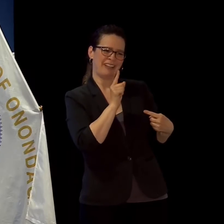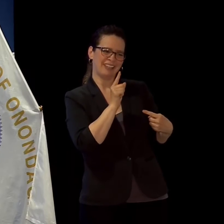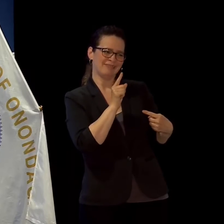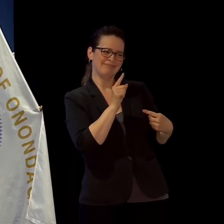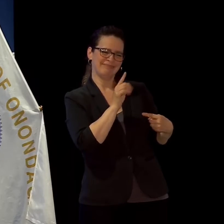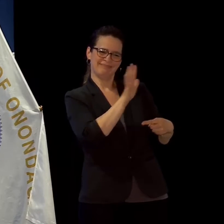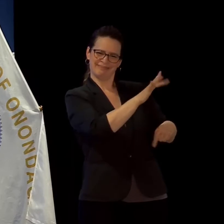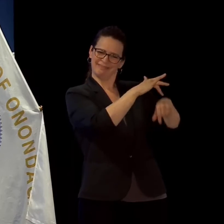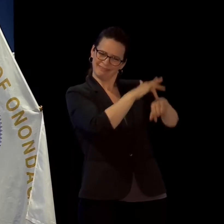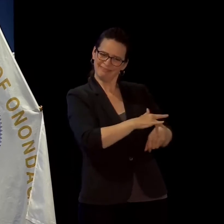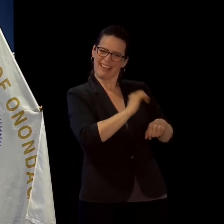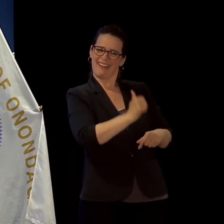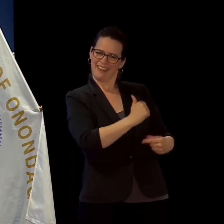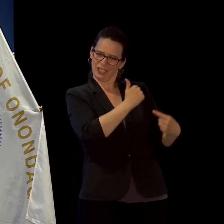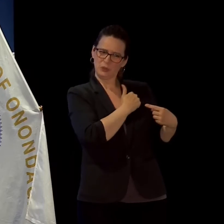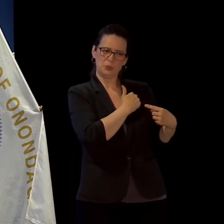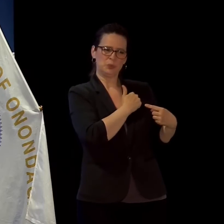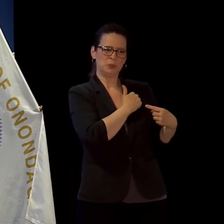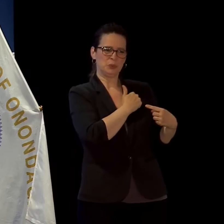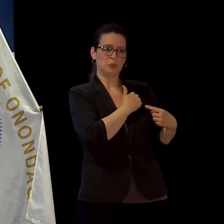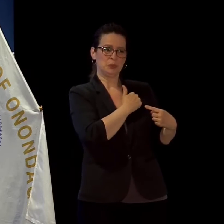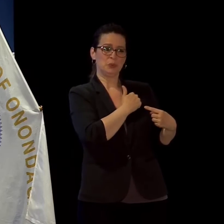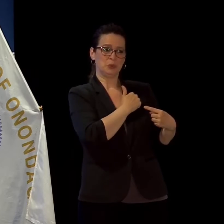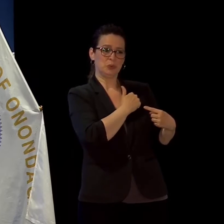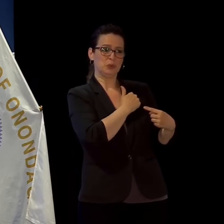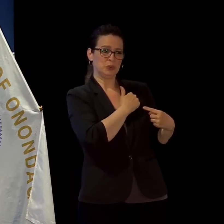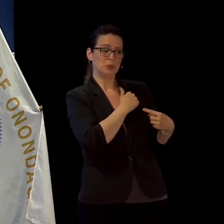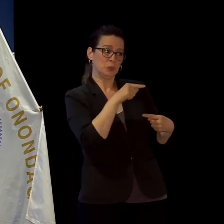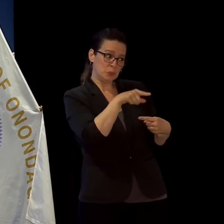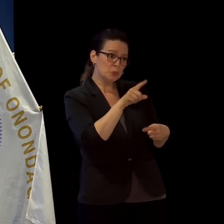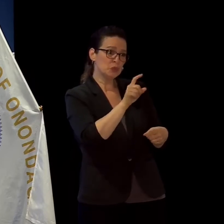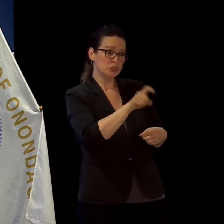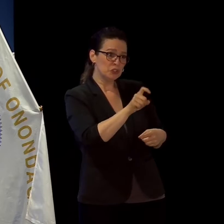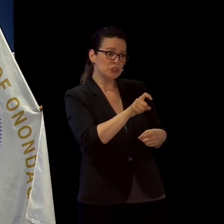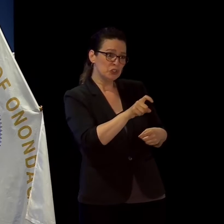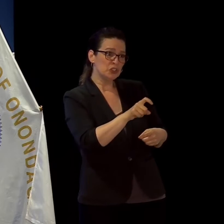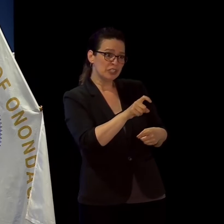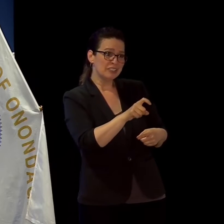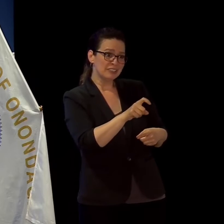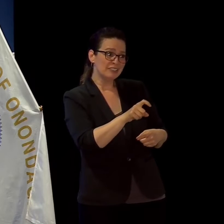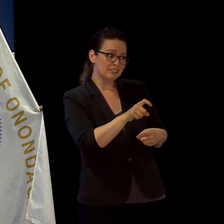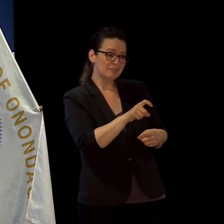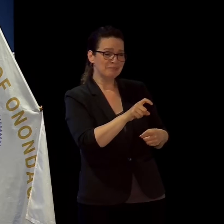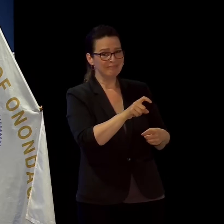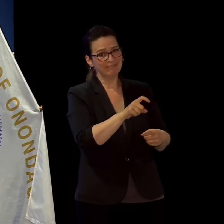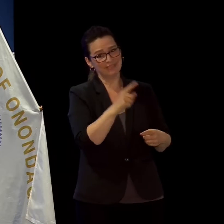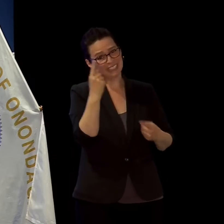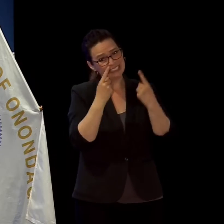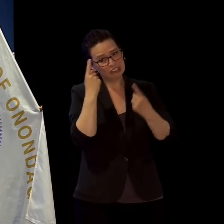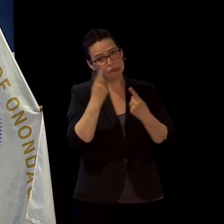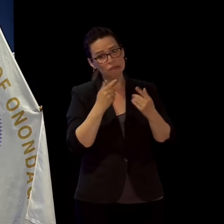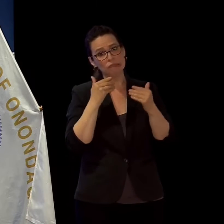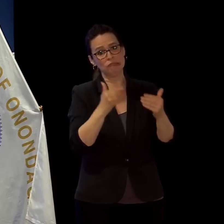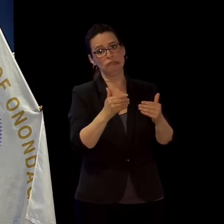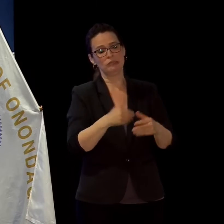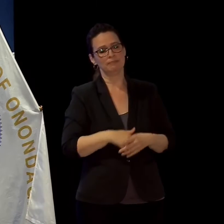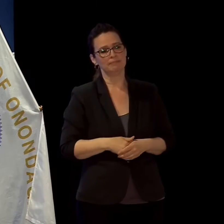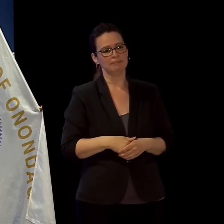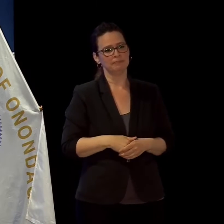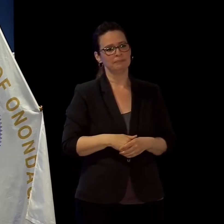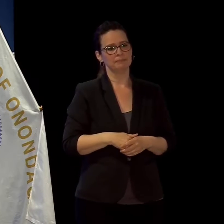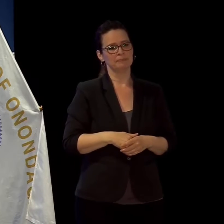spend an hour trying to convince somebody why they viewed this whole pandemic wrong. We've been dealing with a lot of this over the whole thing. And